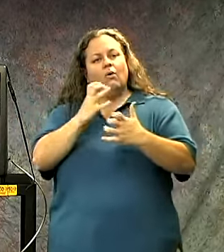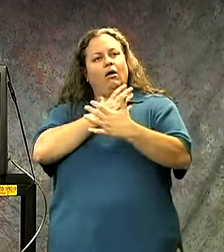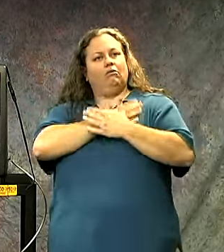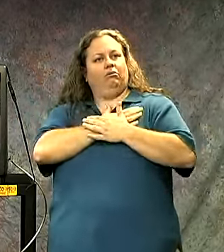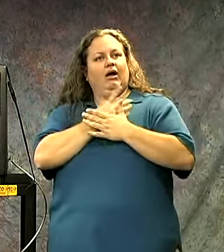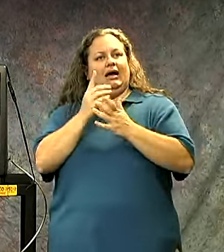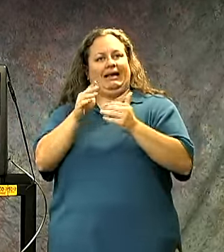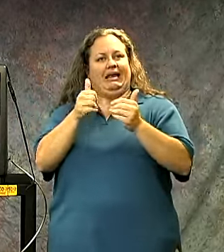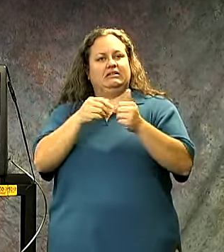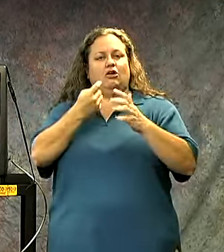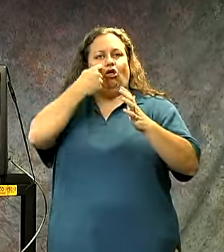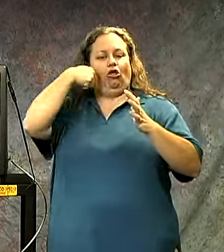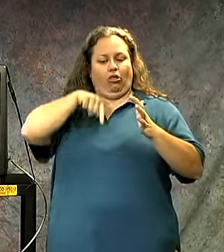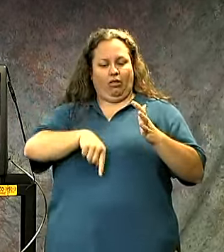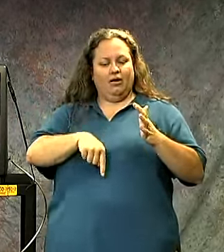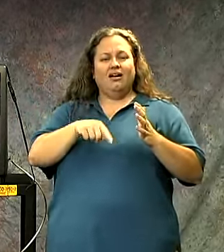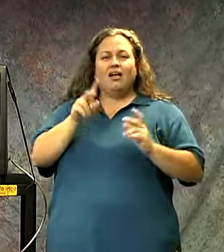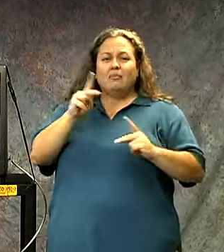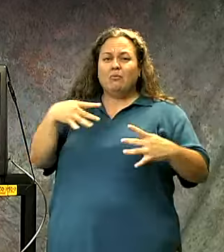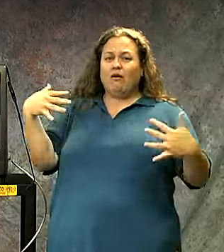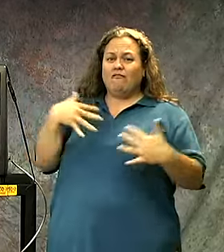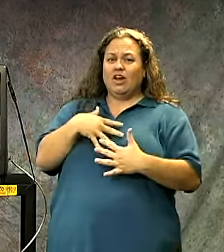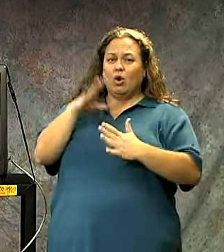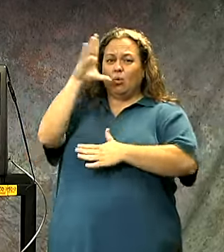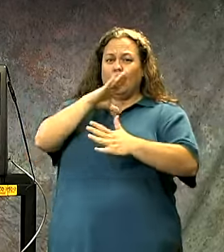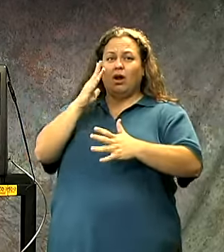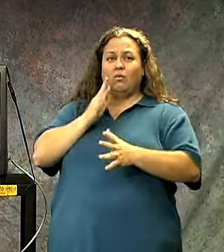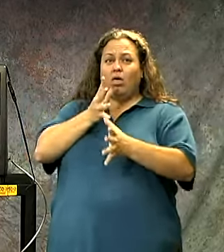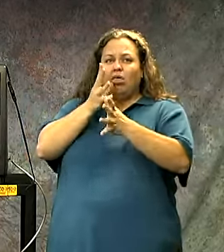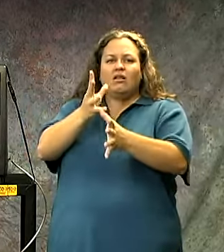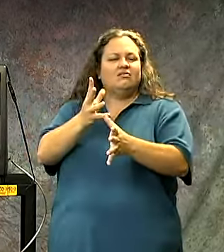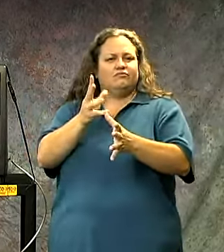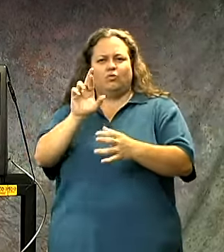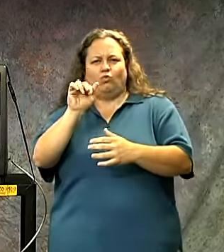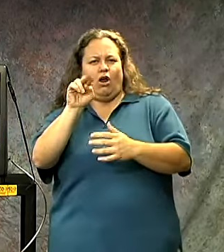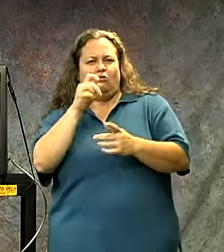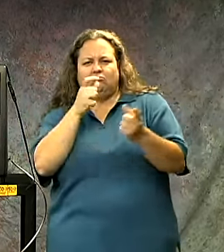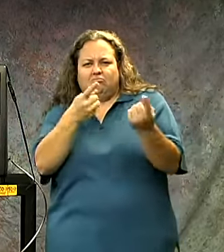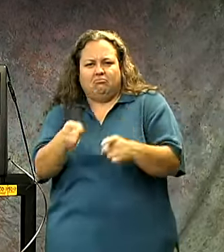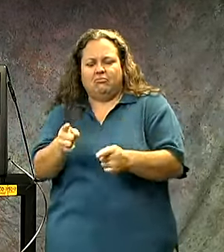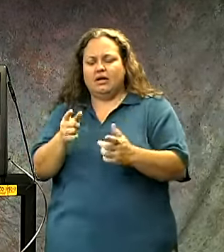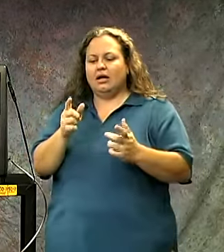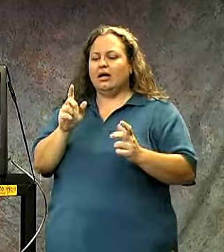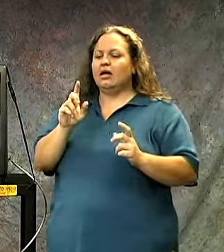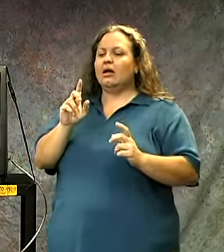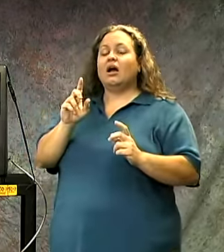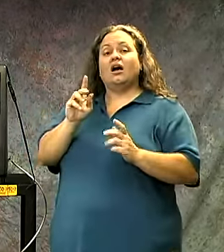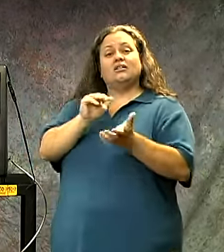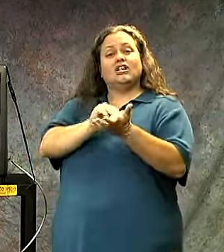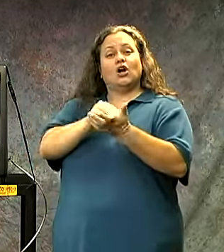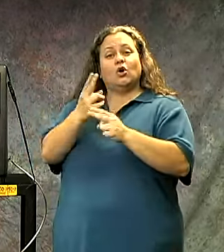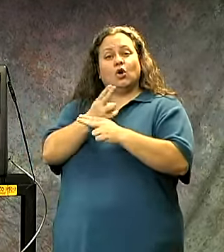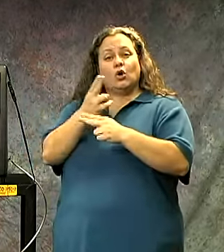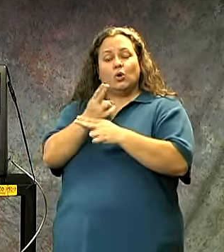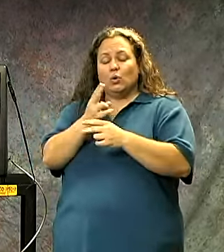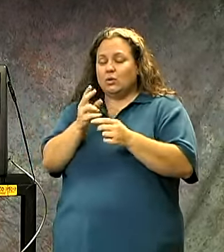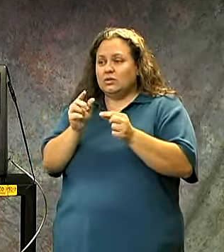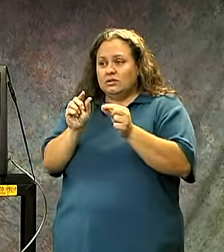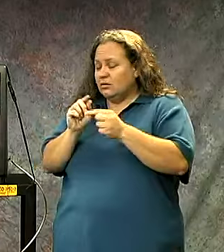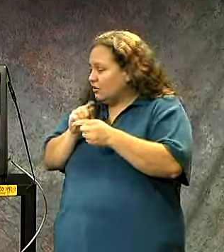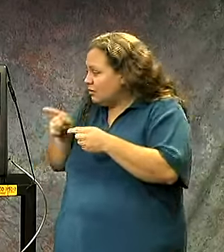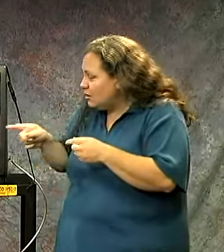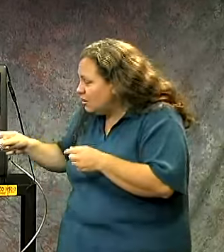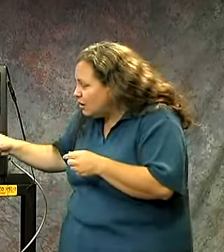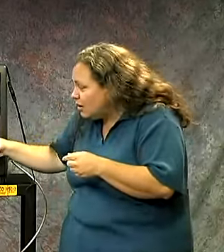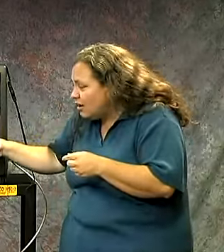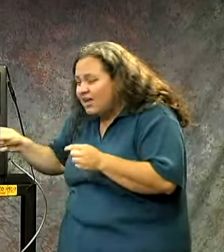most people are afraid they're going to choke or gag. This is actually very unusual. The scope the doctor uses is this